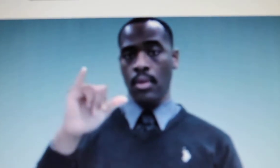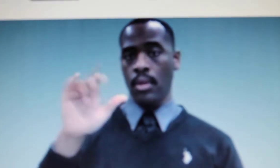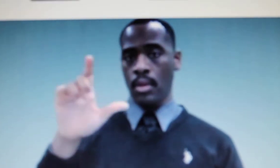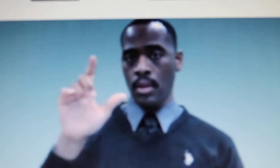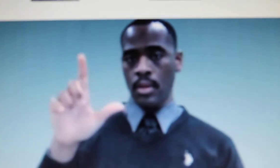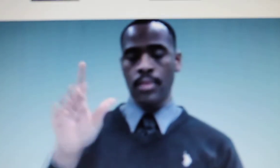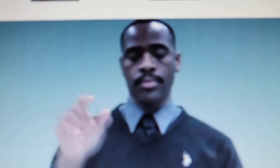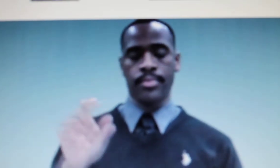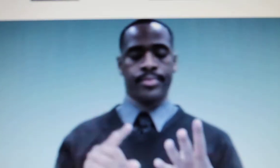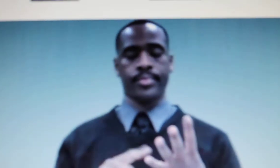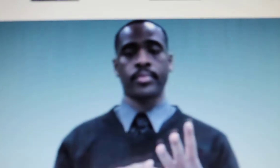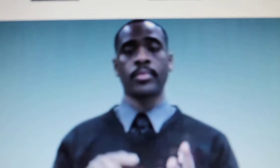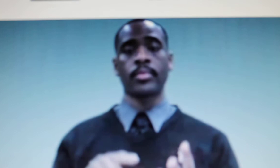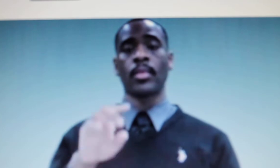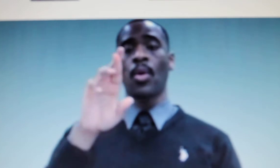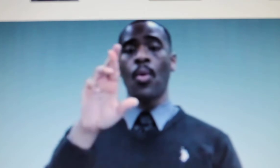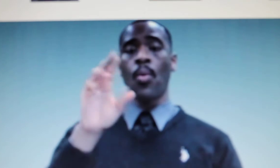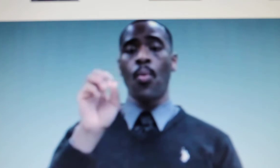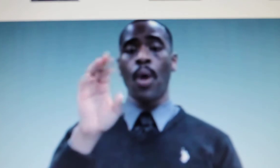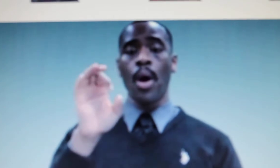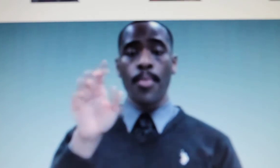myself, Joseph Hill,